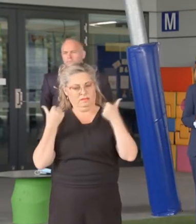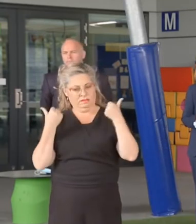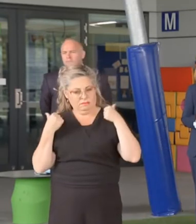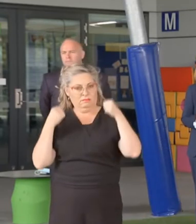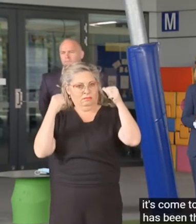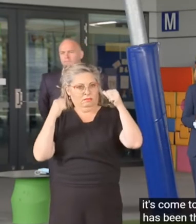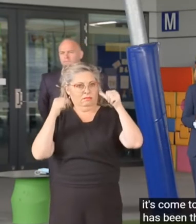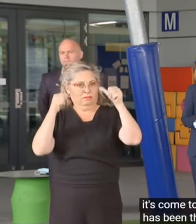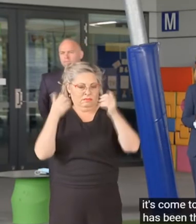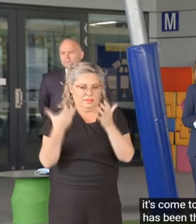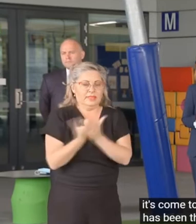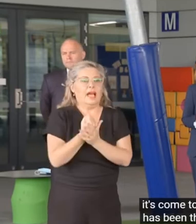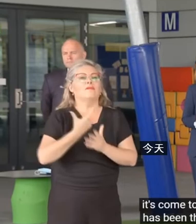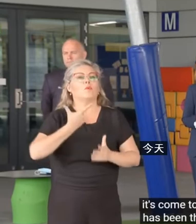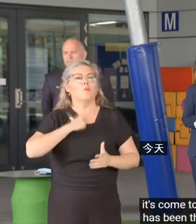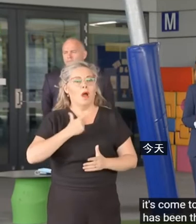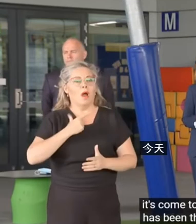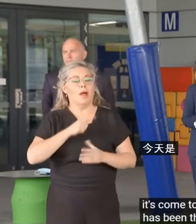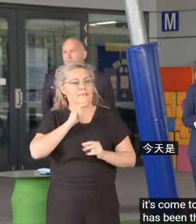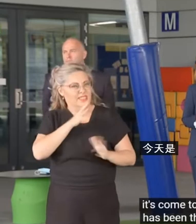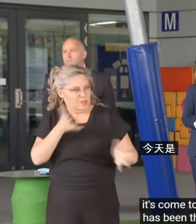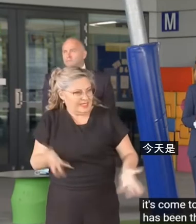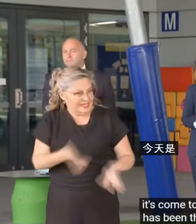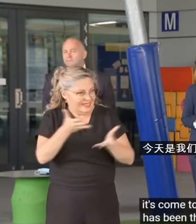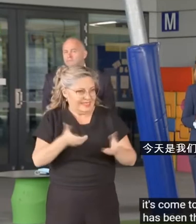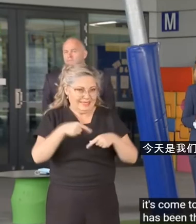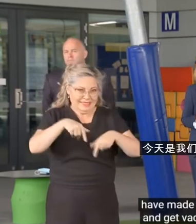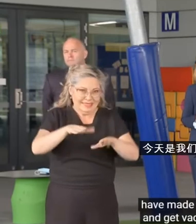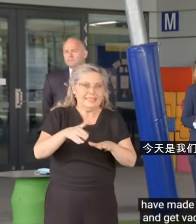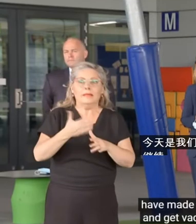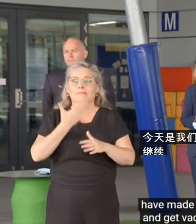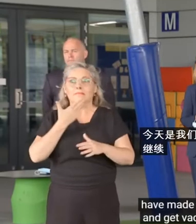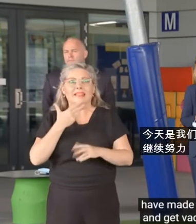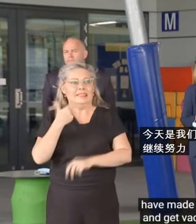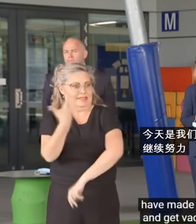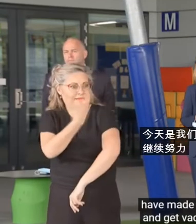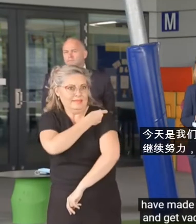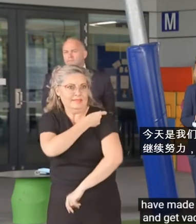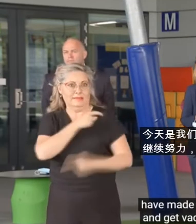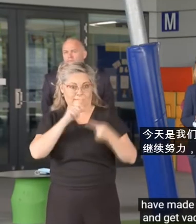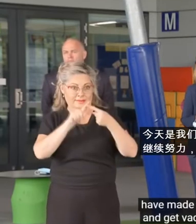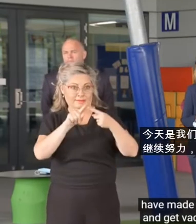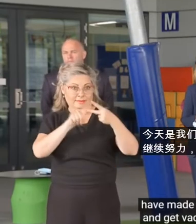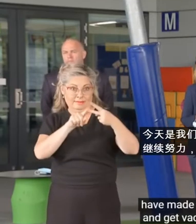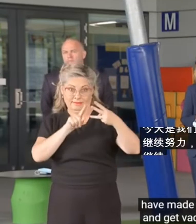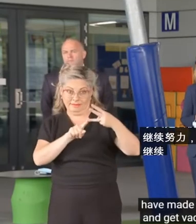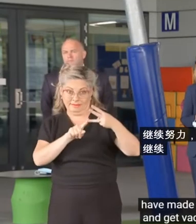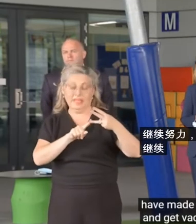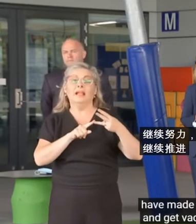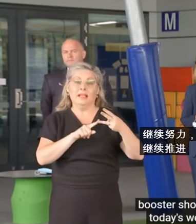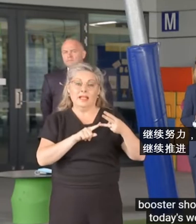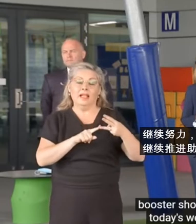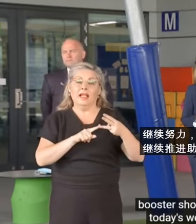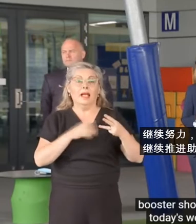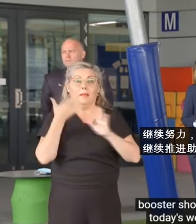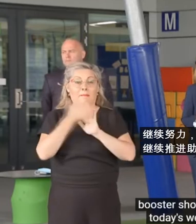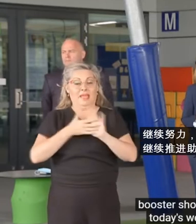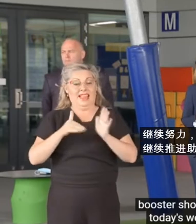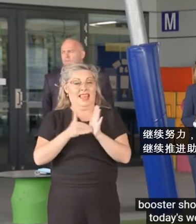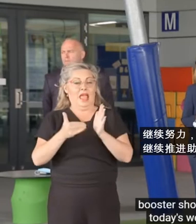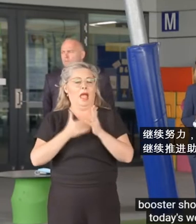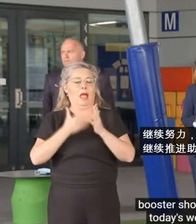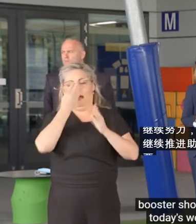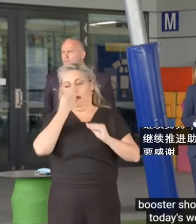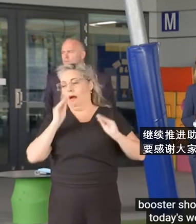and get vaccinated, to take that booster shot. So a clear message today is we have to keep that effort up. We have to keep that booster program